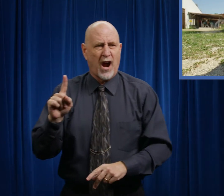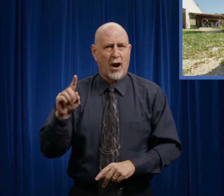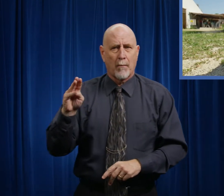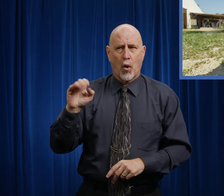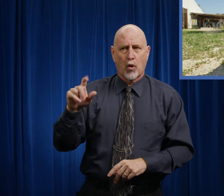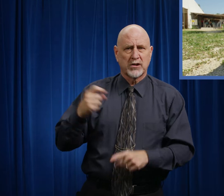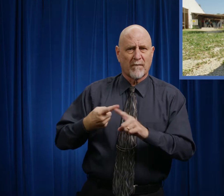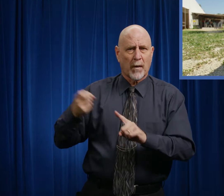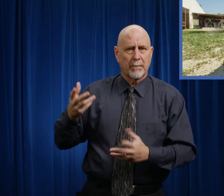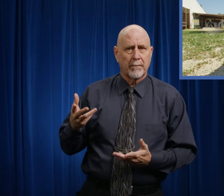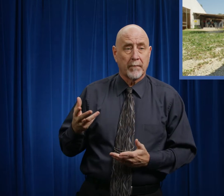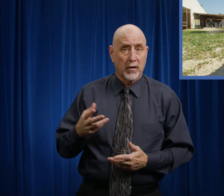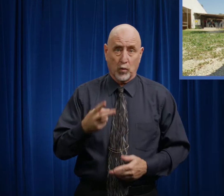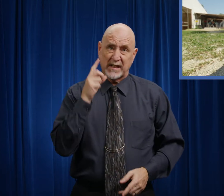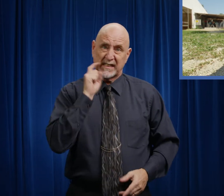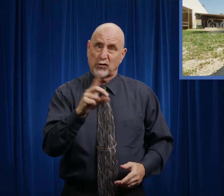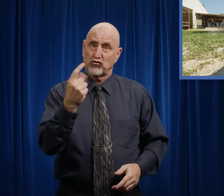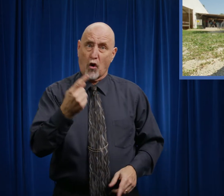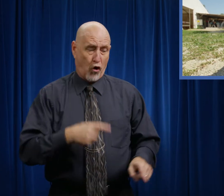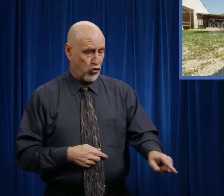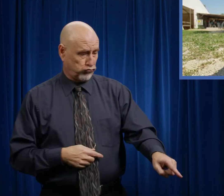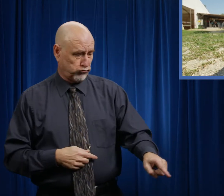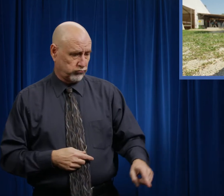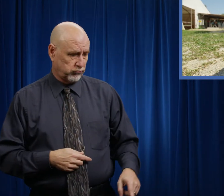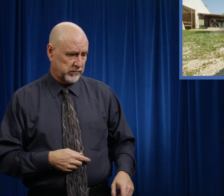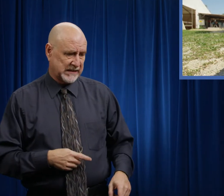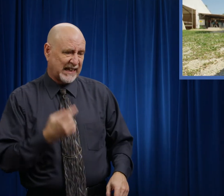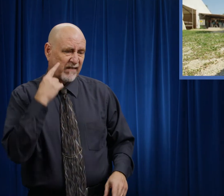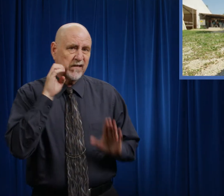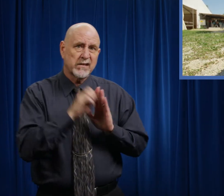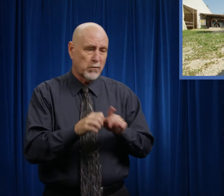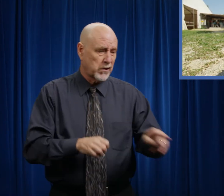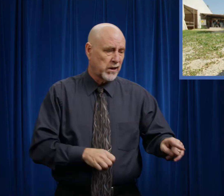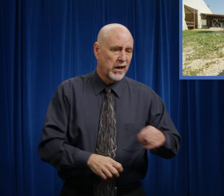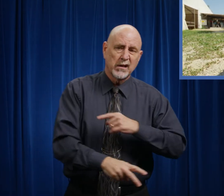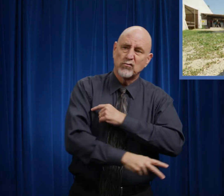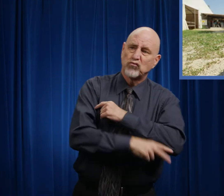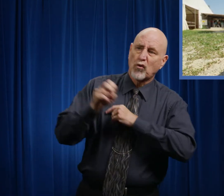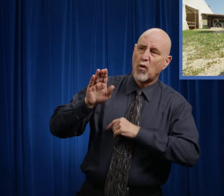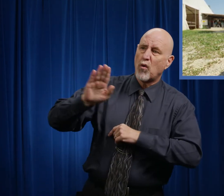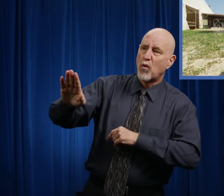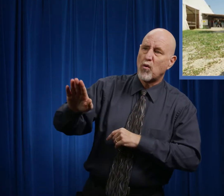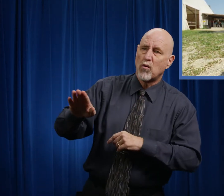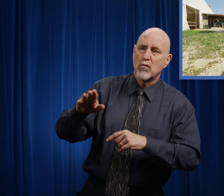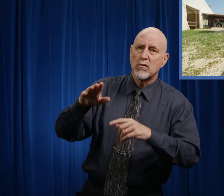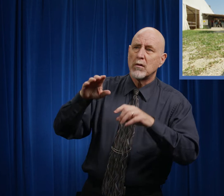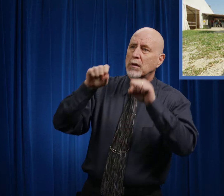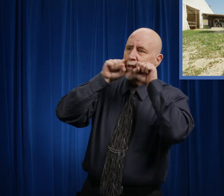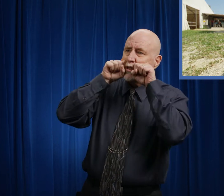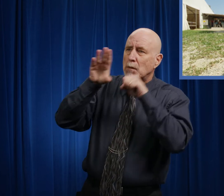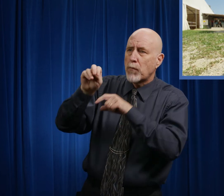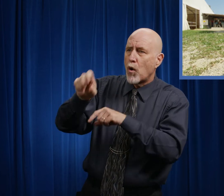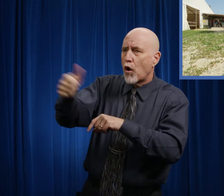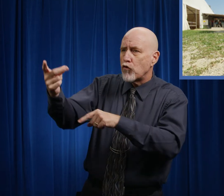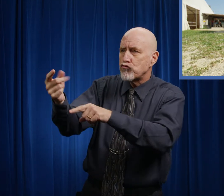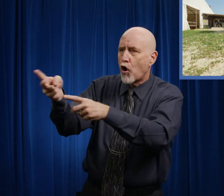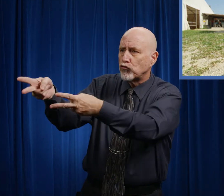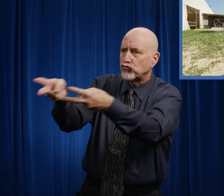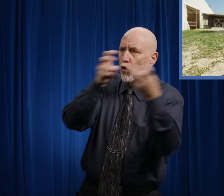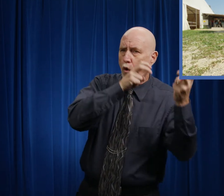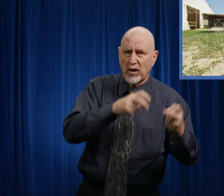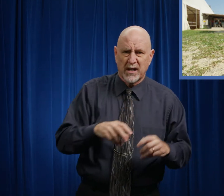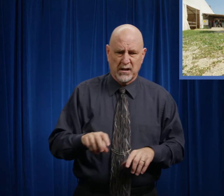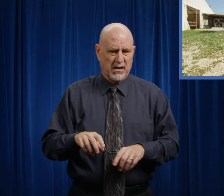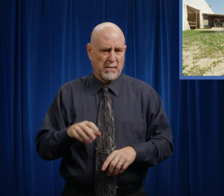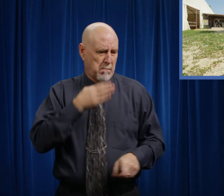look at a dog and say that that dog objectively, morally violated some rule when he steals a bone from another dog. We